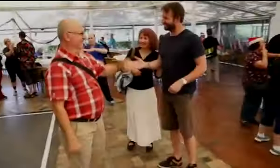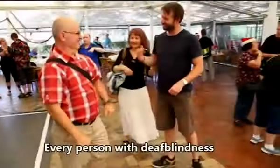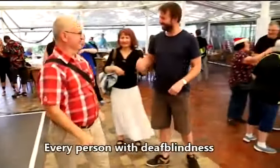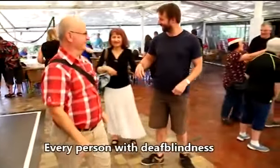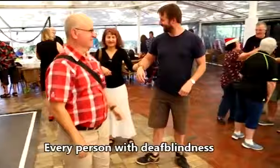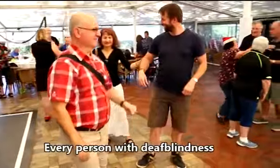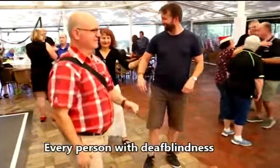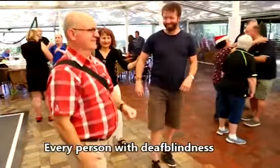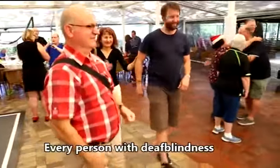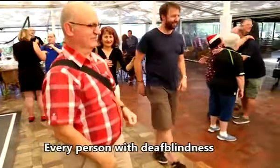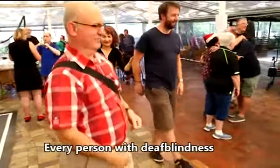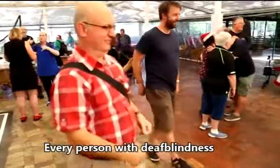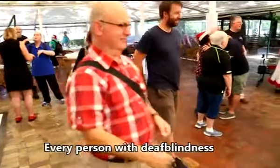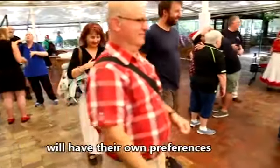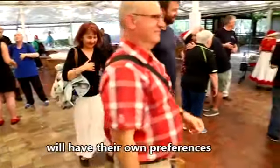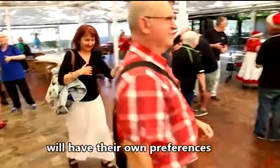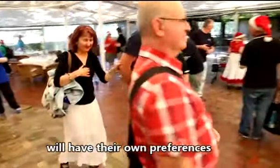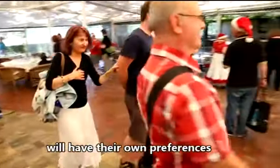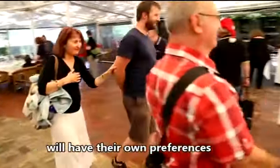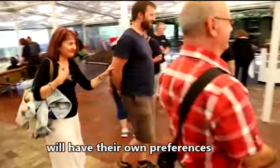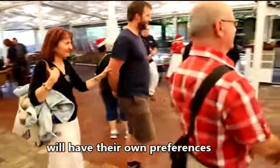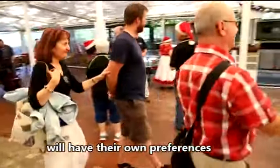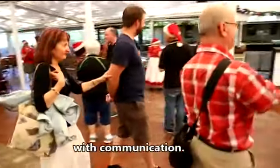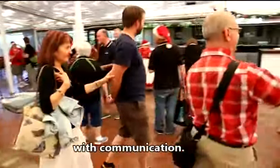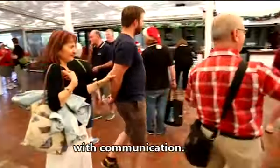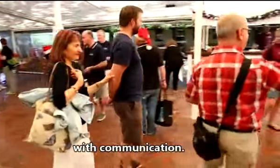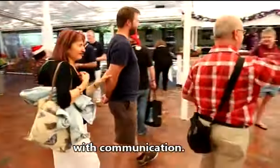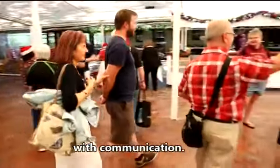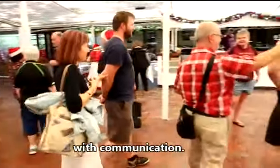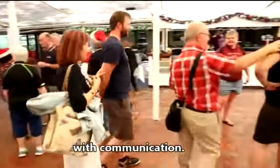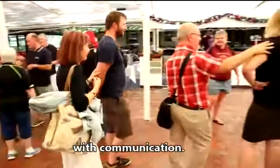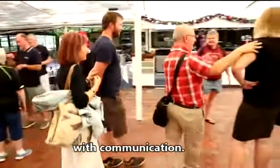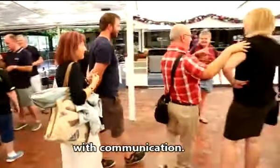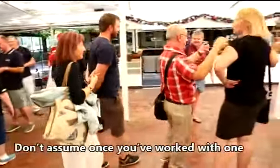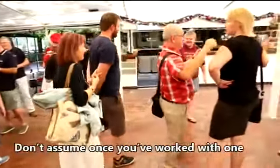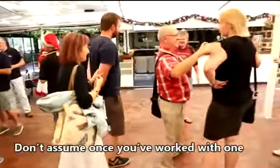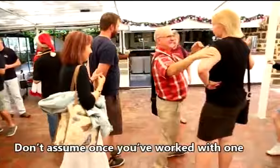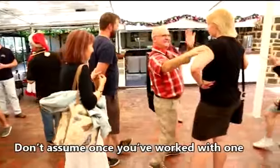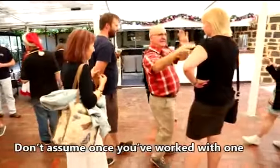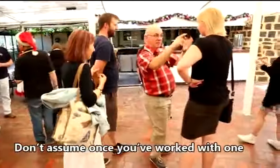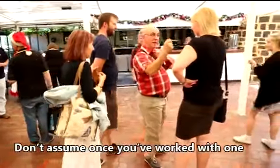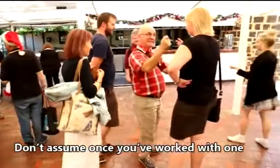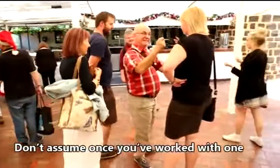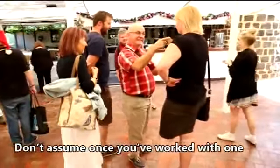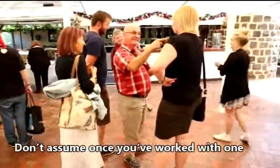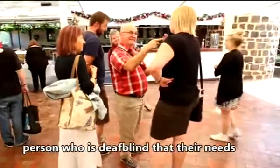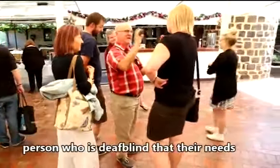Every person with deafblindness will have their own preferences with communication. Don't assume once you've worked with one person